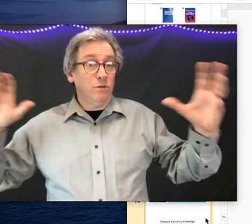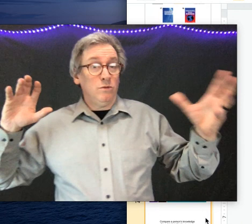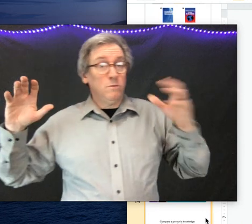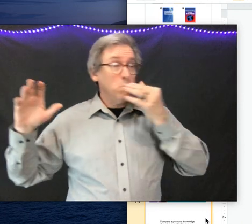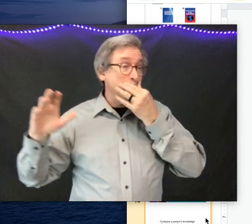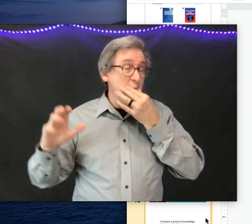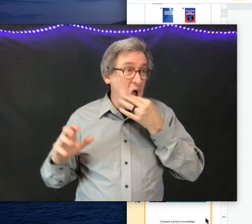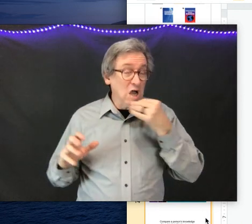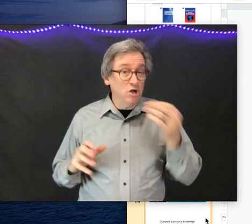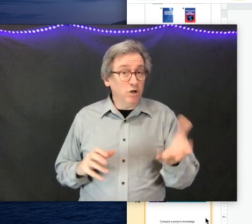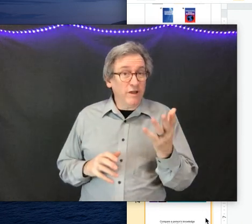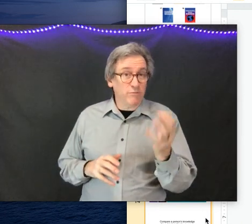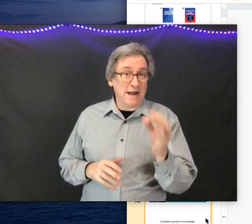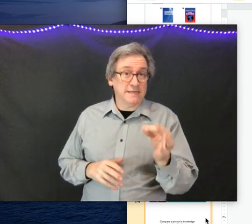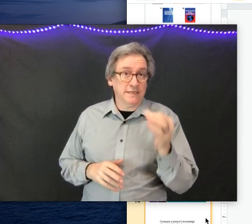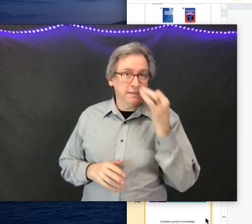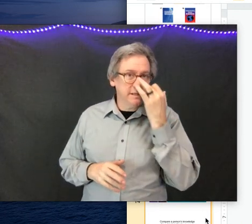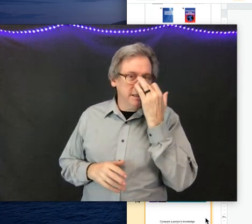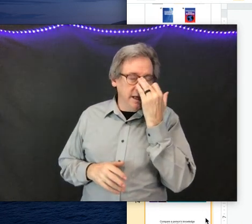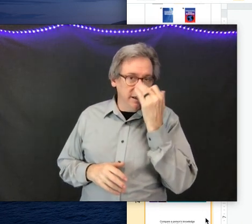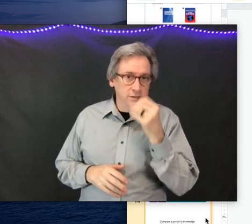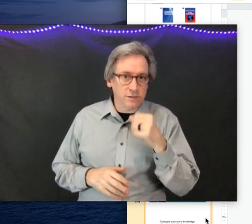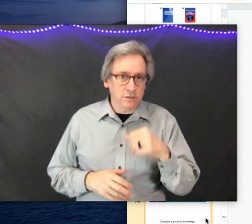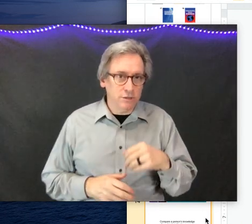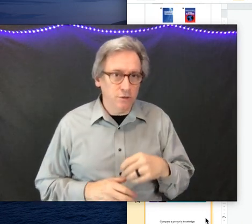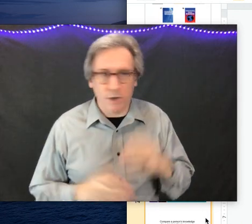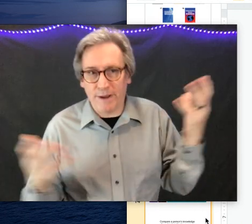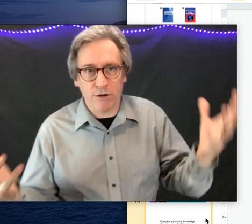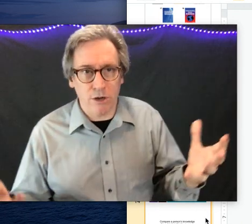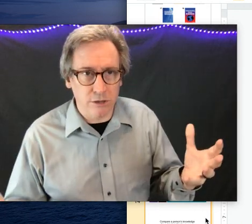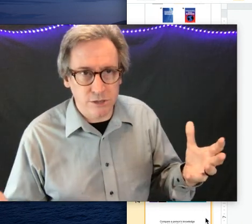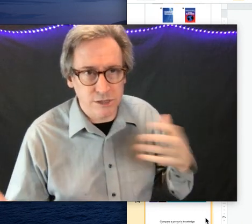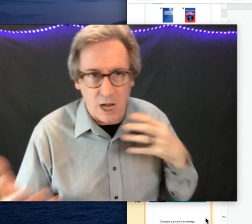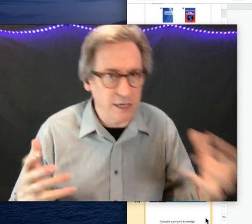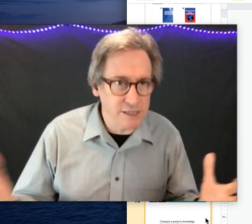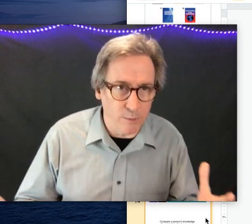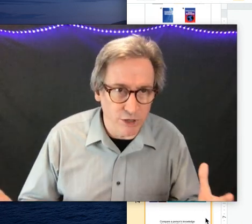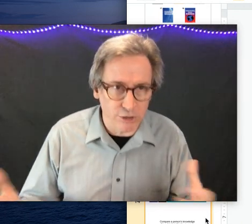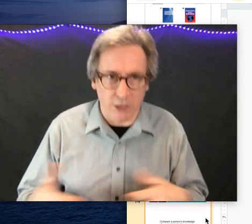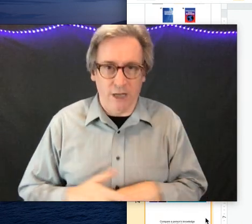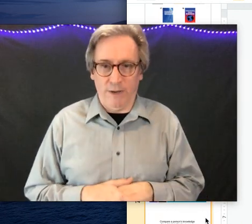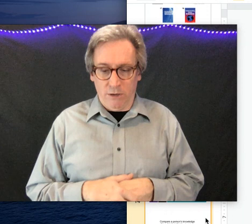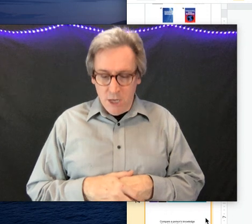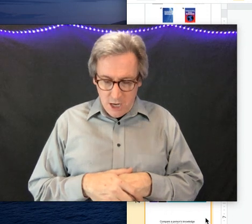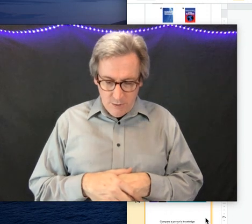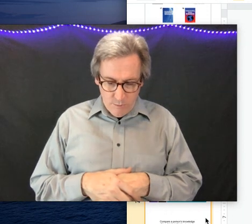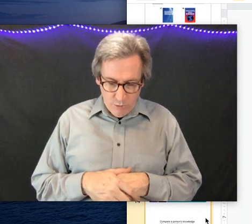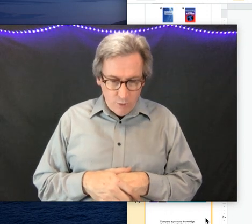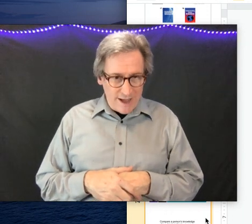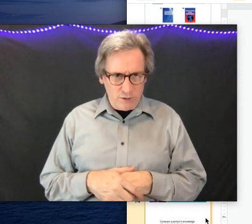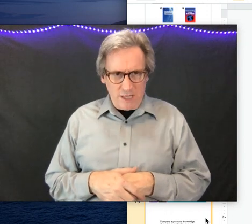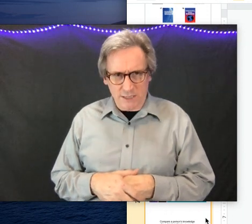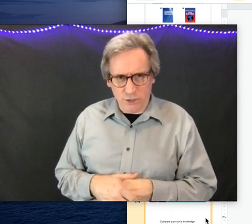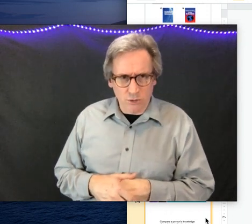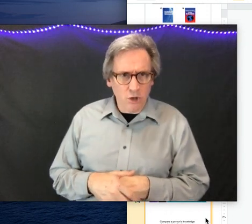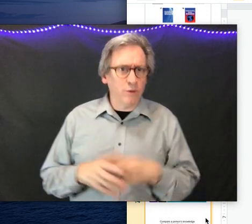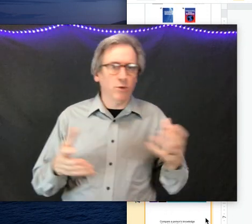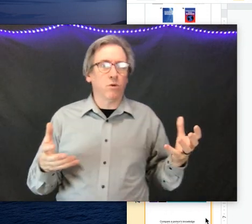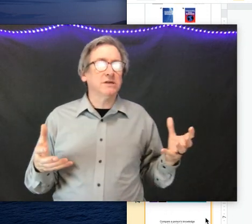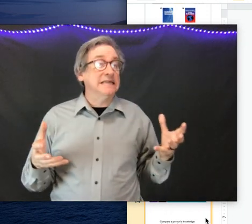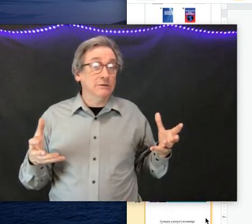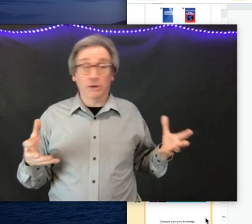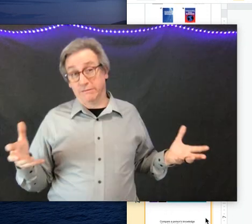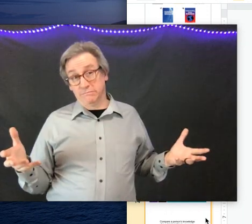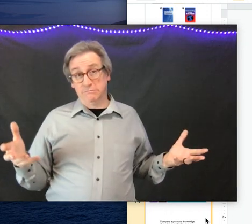So a good way of practicing this is to compare notes on someone you're talking about. We go back a lot to who are